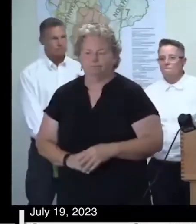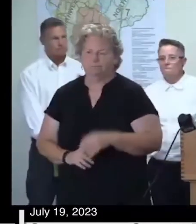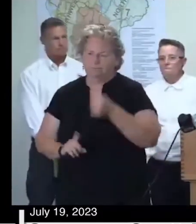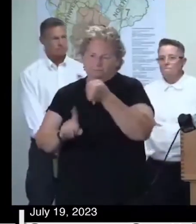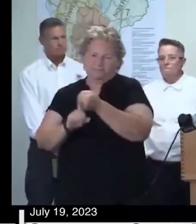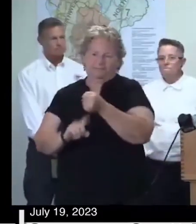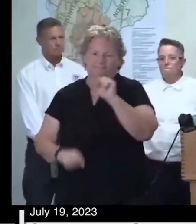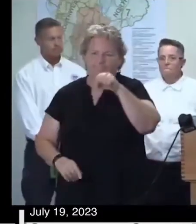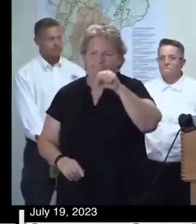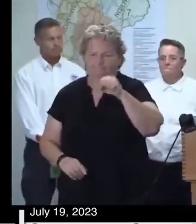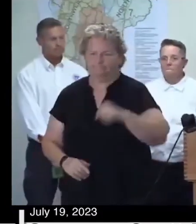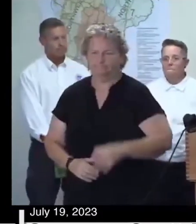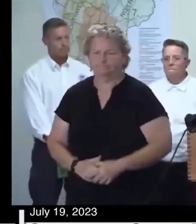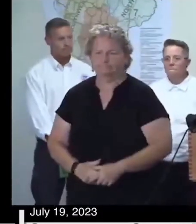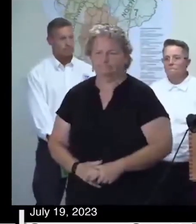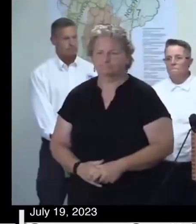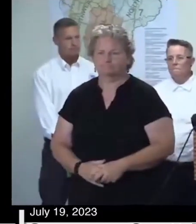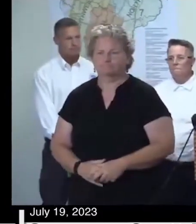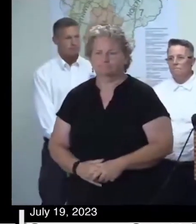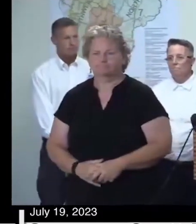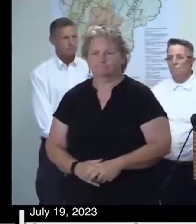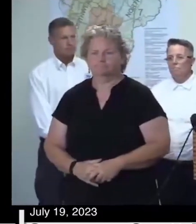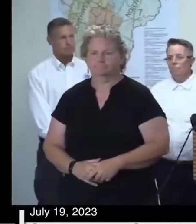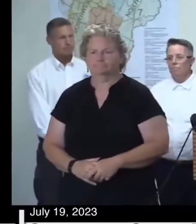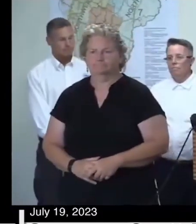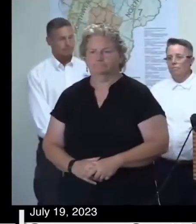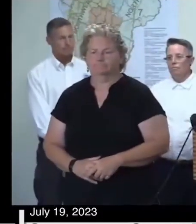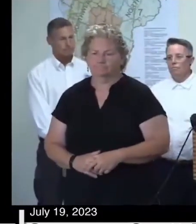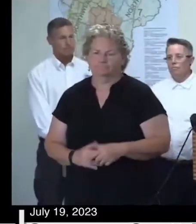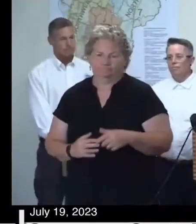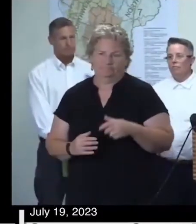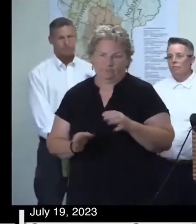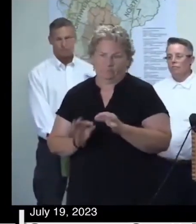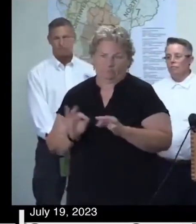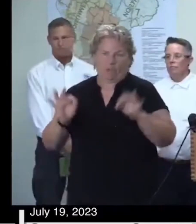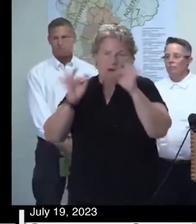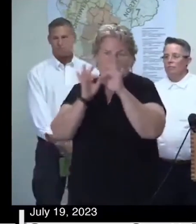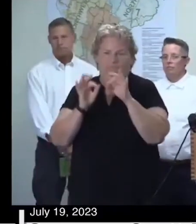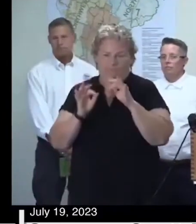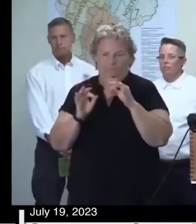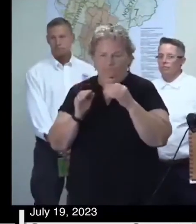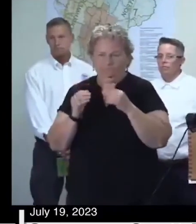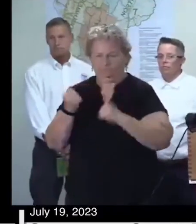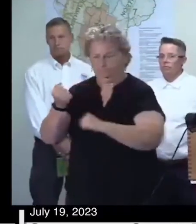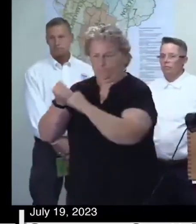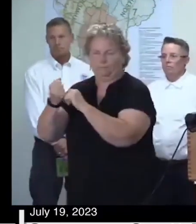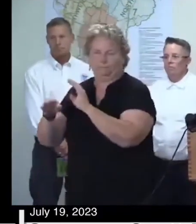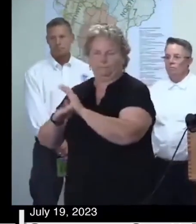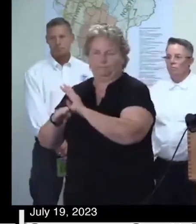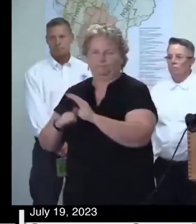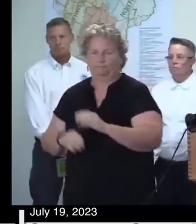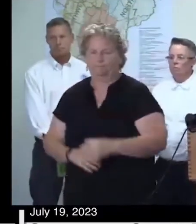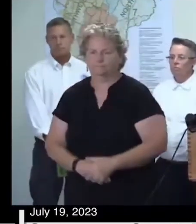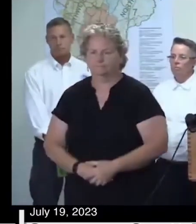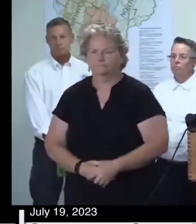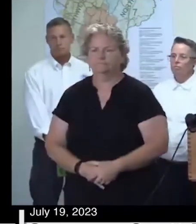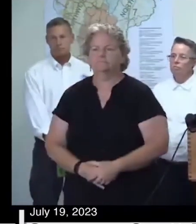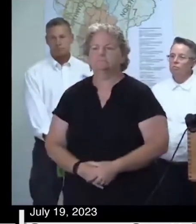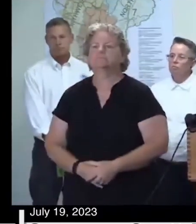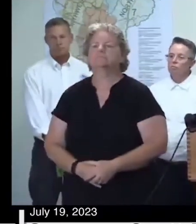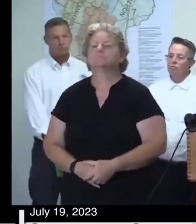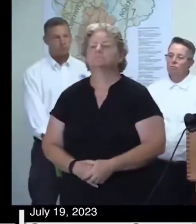best interest to help businesses recover from this. Any sense of how many acres of farmland have